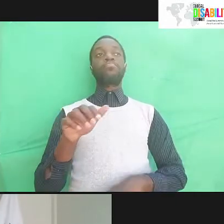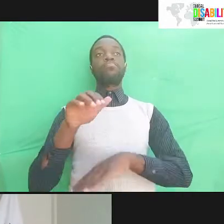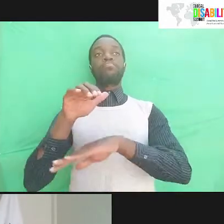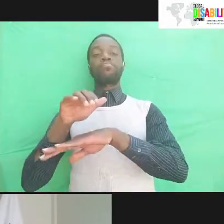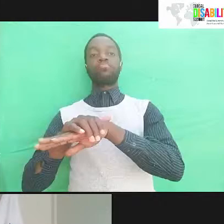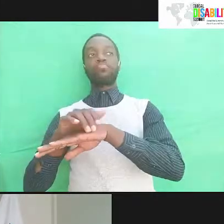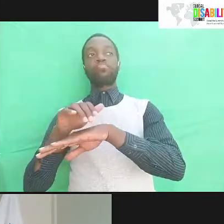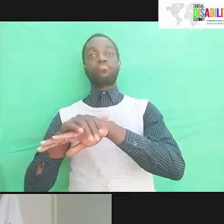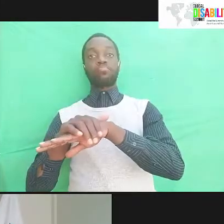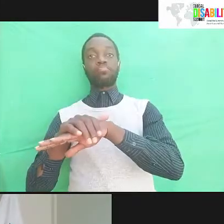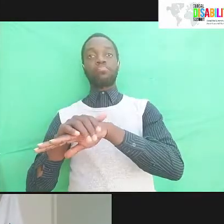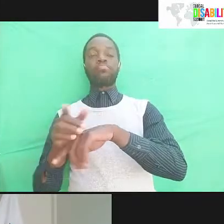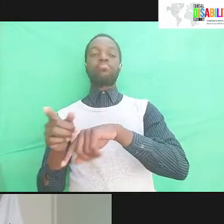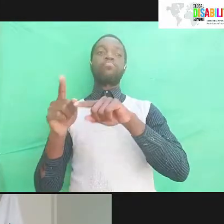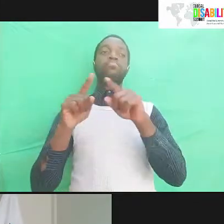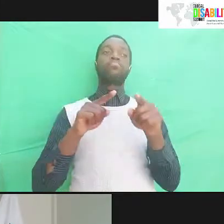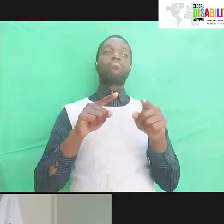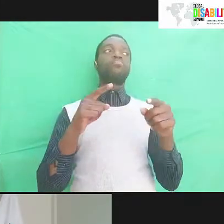foreign